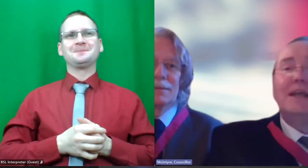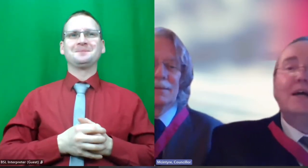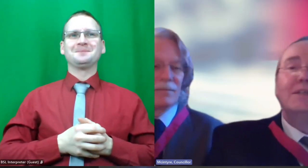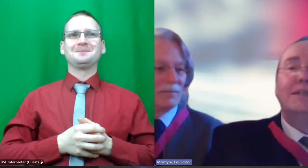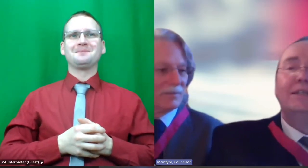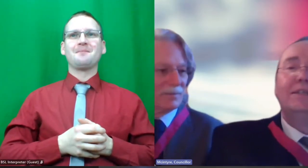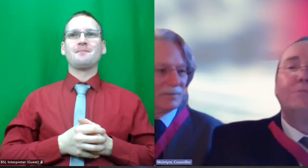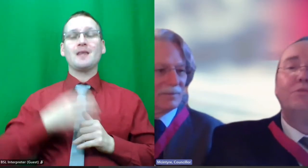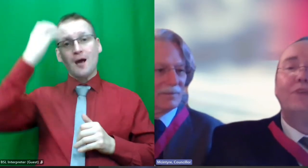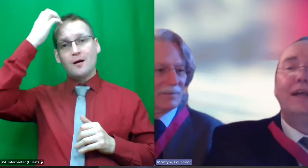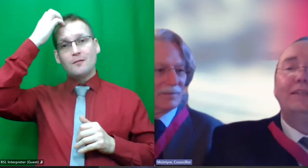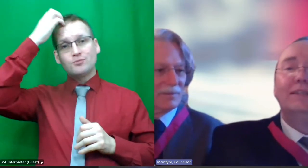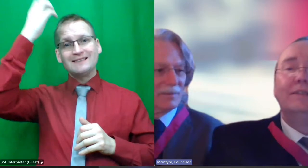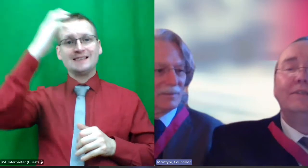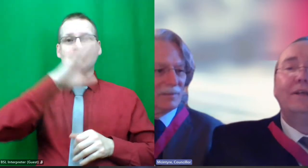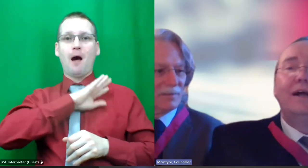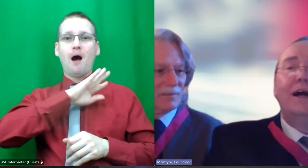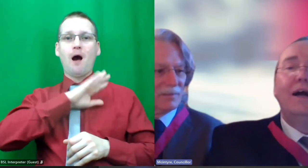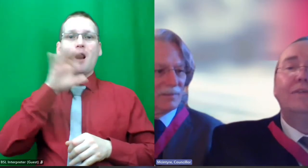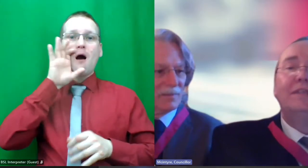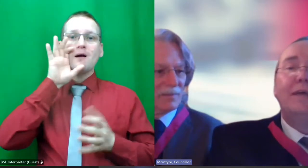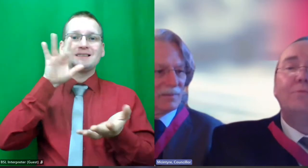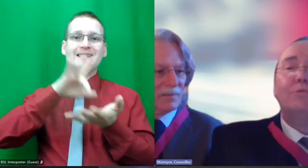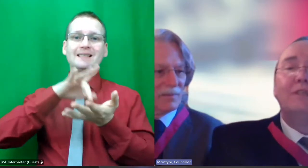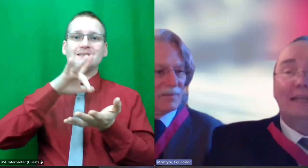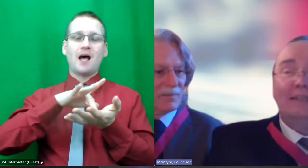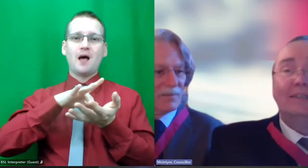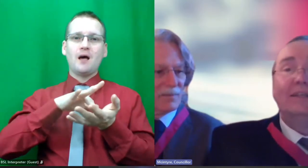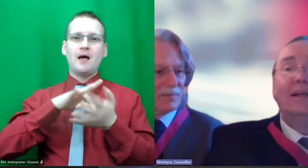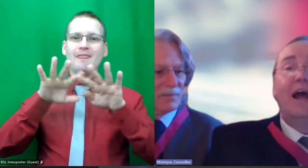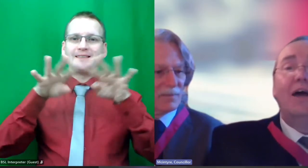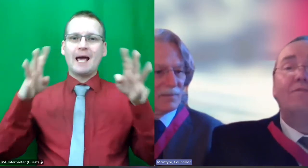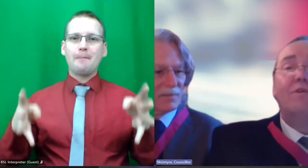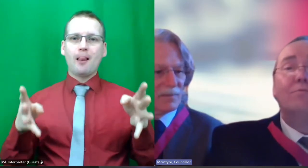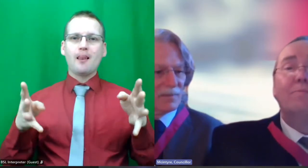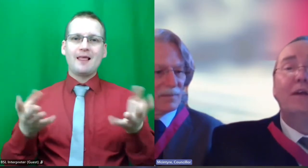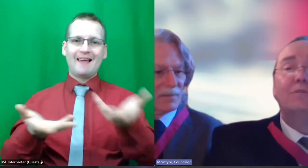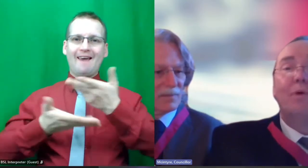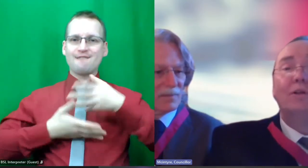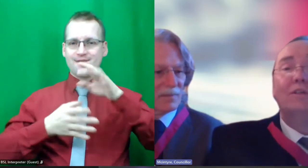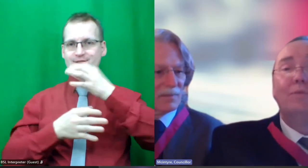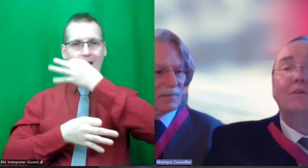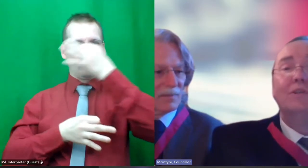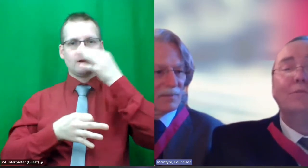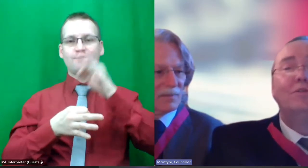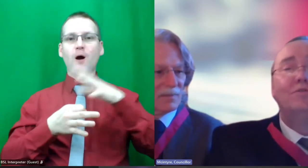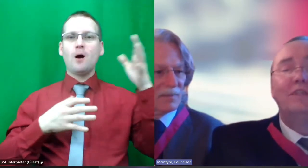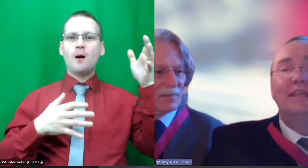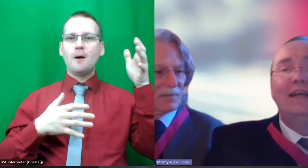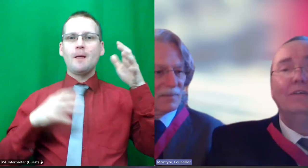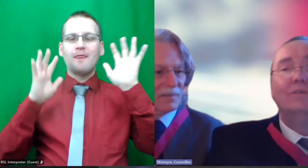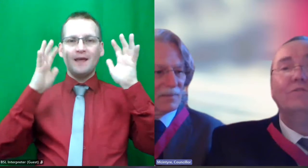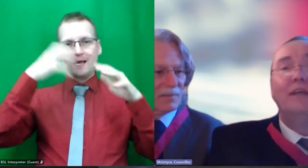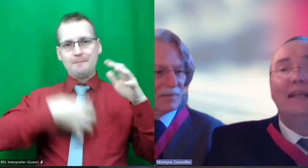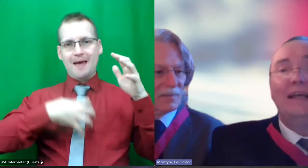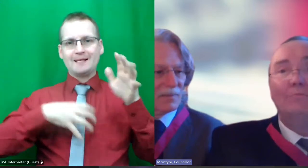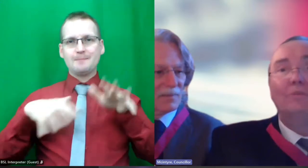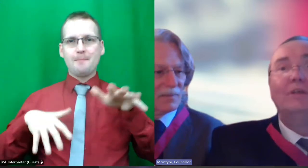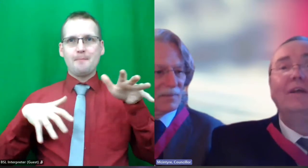Prince's Garden Centre provided the table settings for my mayor's ball as well. So we used